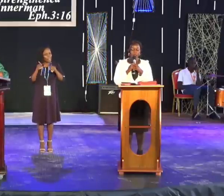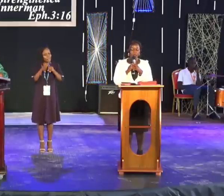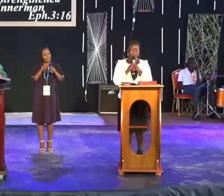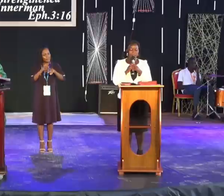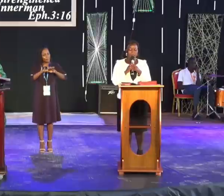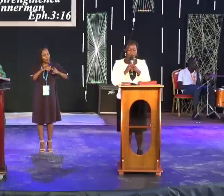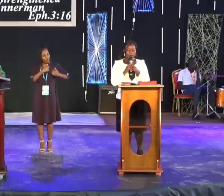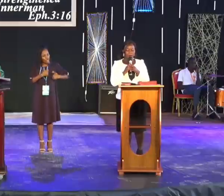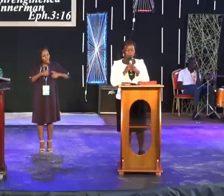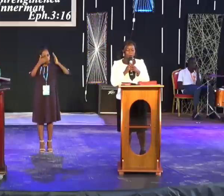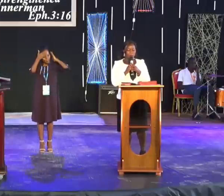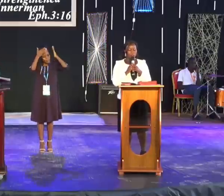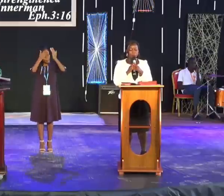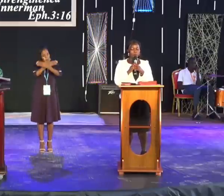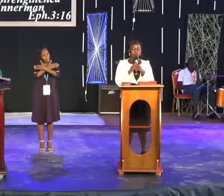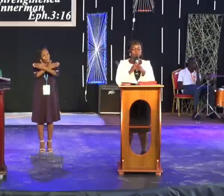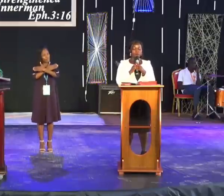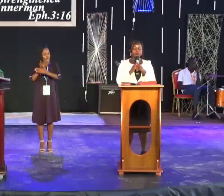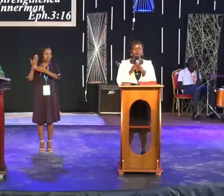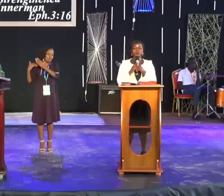was on the heart of the bishop.